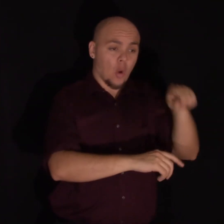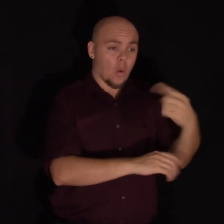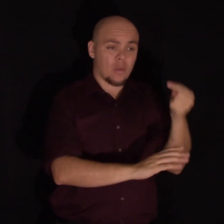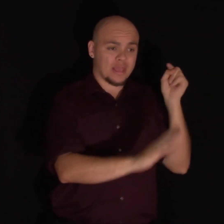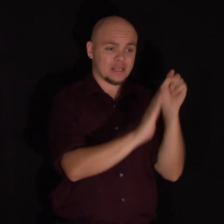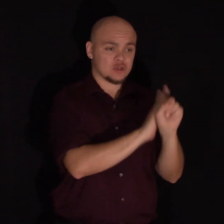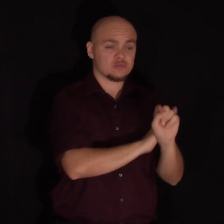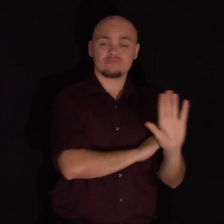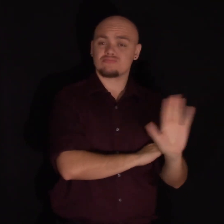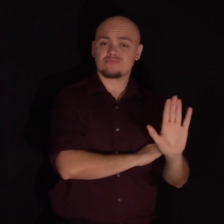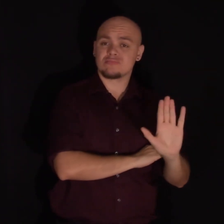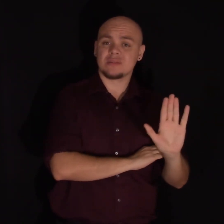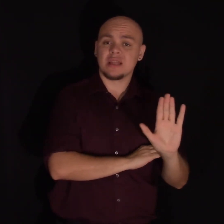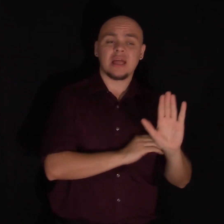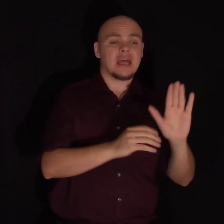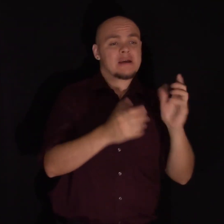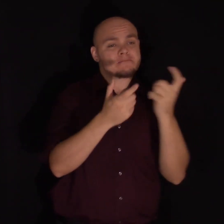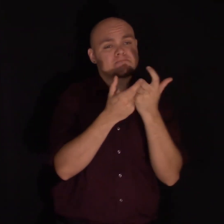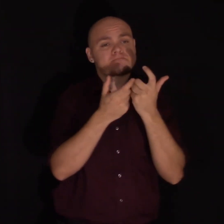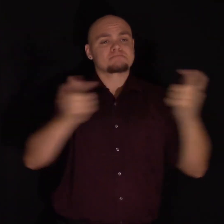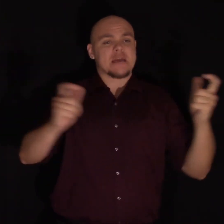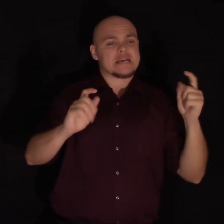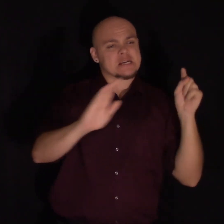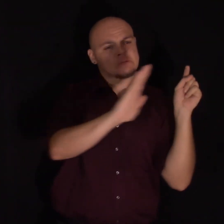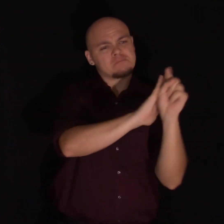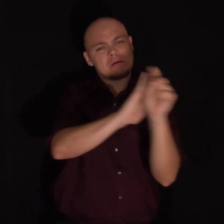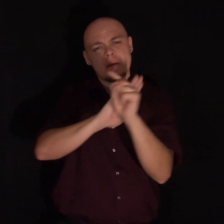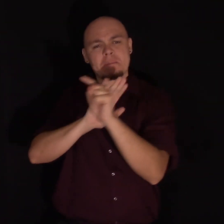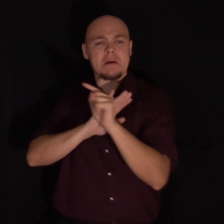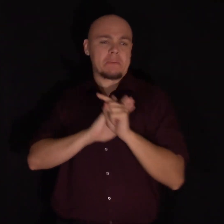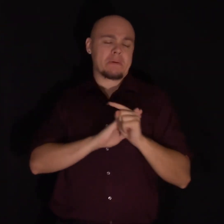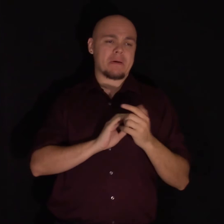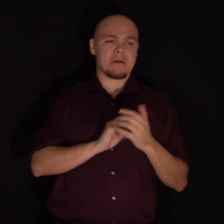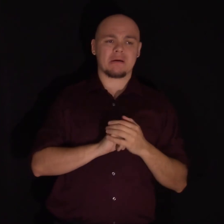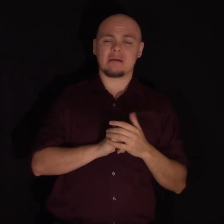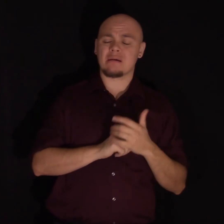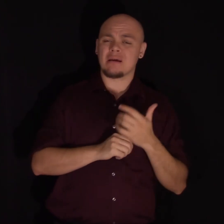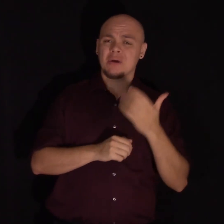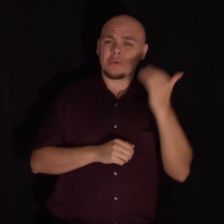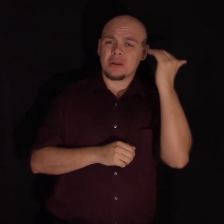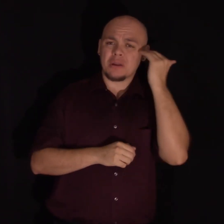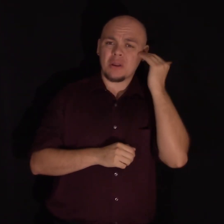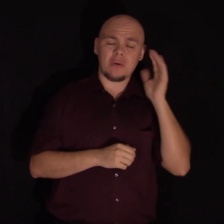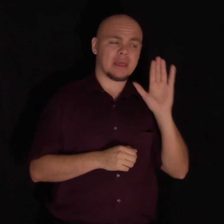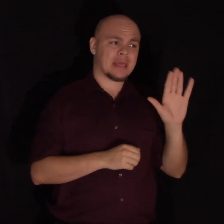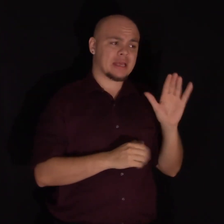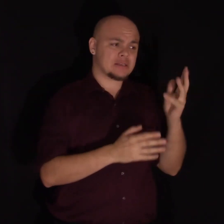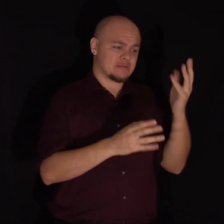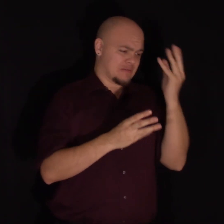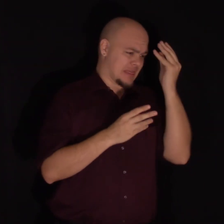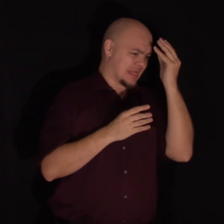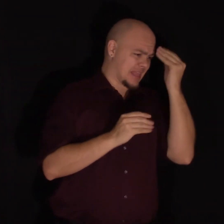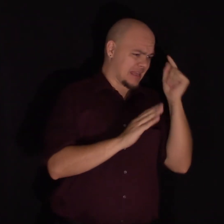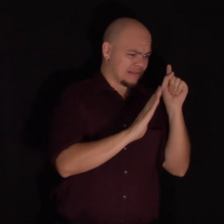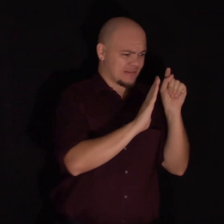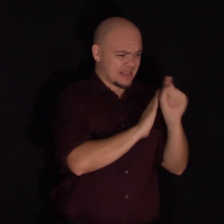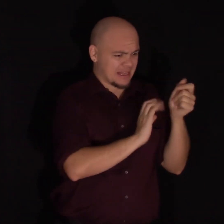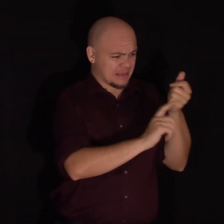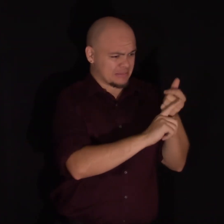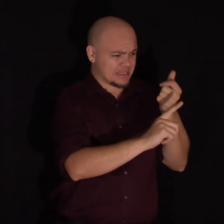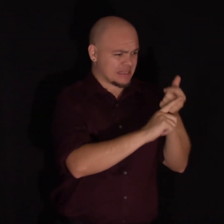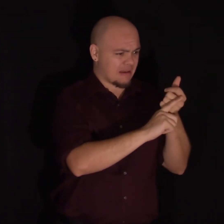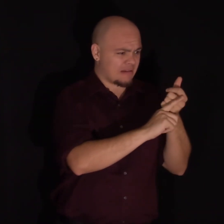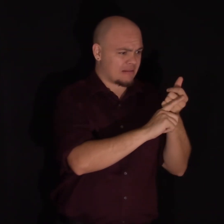It involved mass murder. I wanted to know how his suicidal thinking